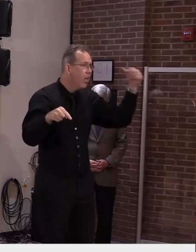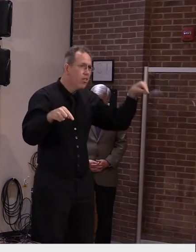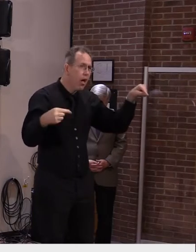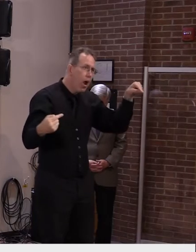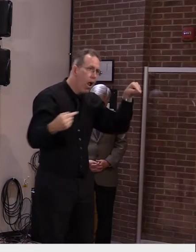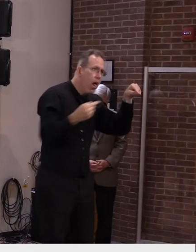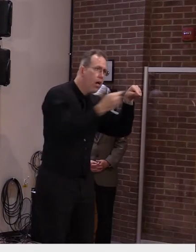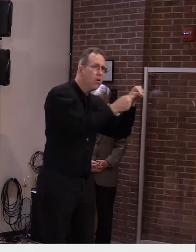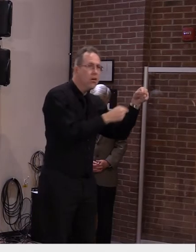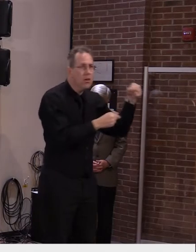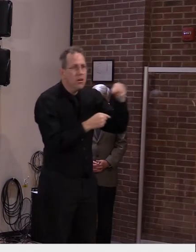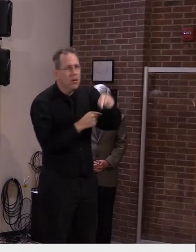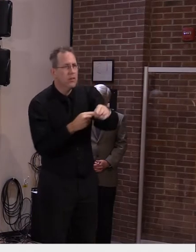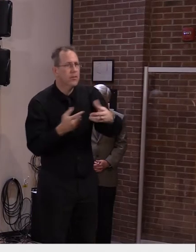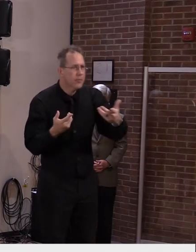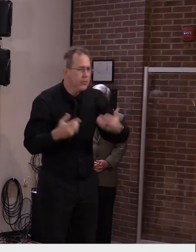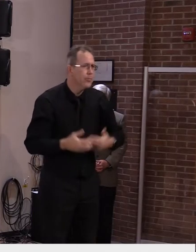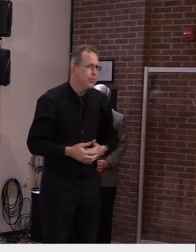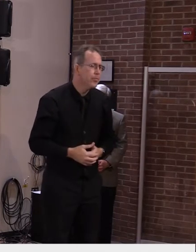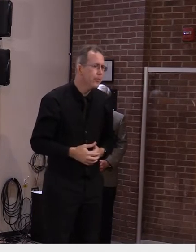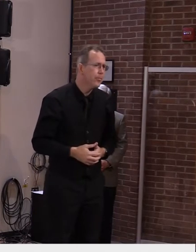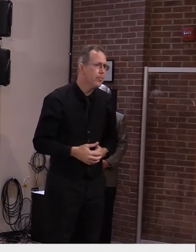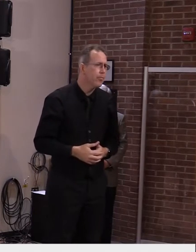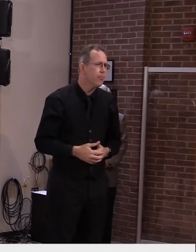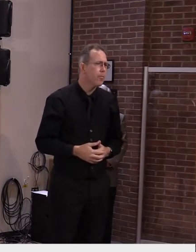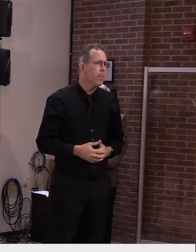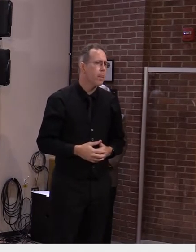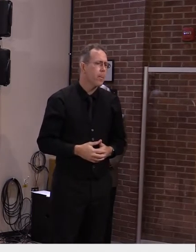Correct. This may be for the